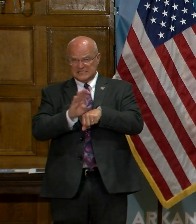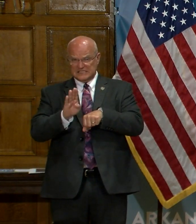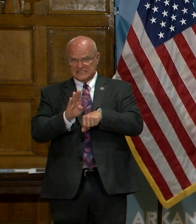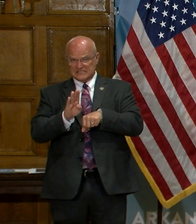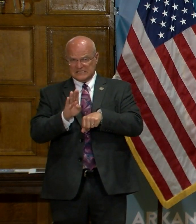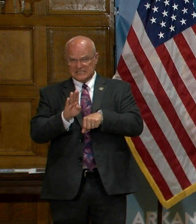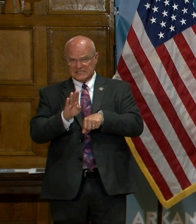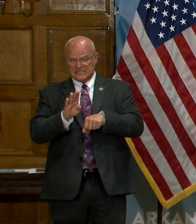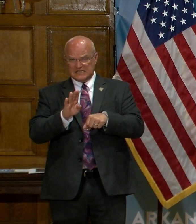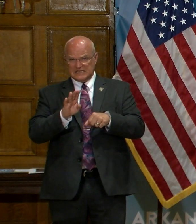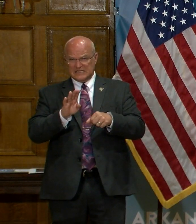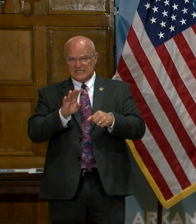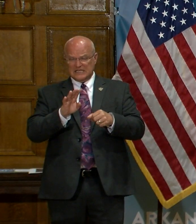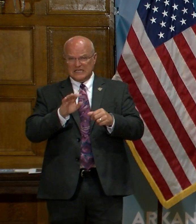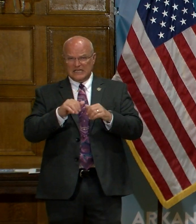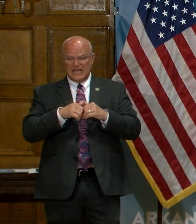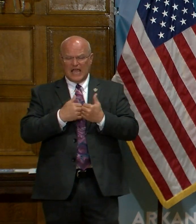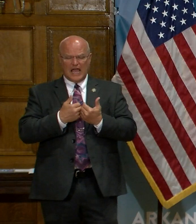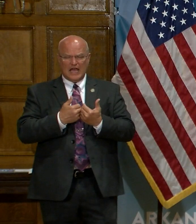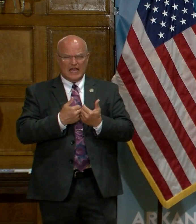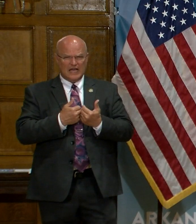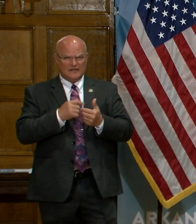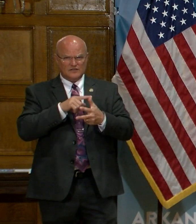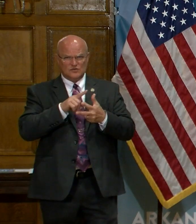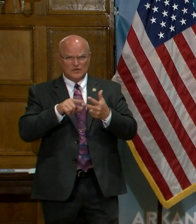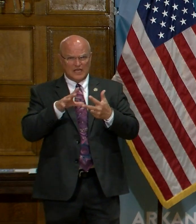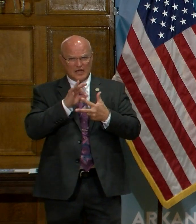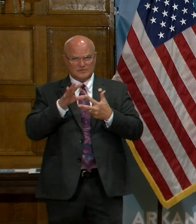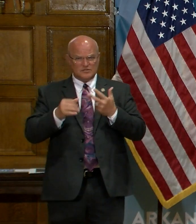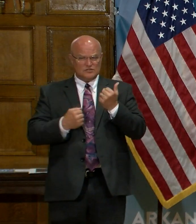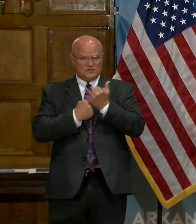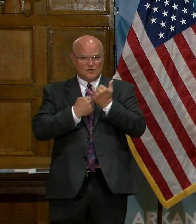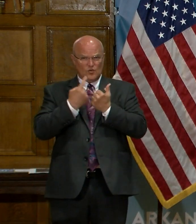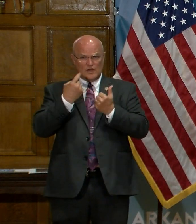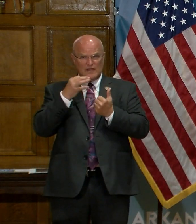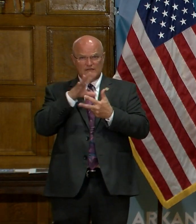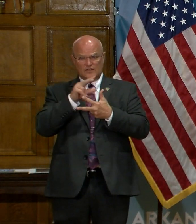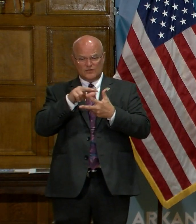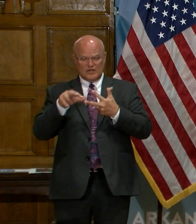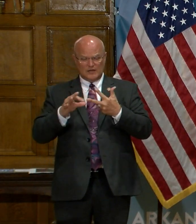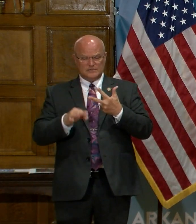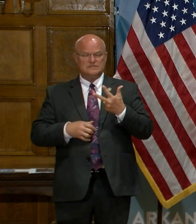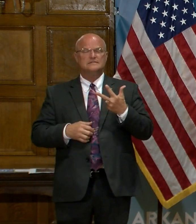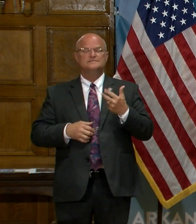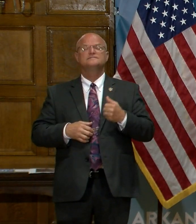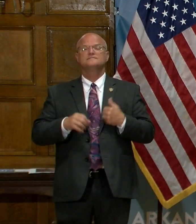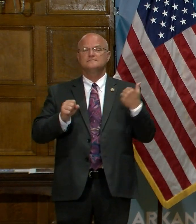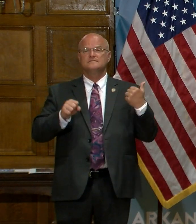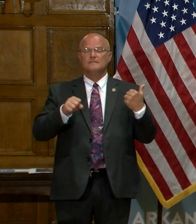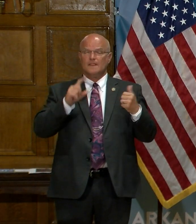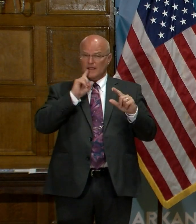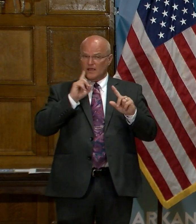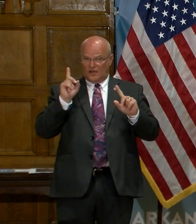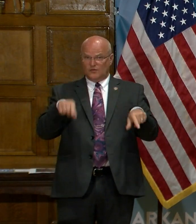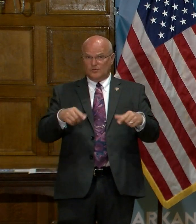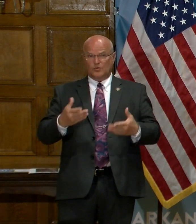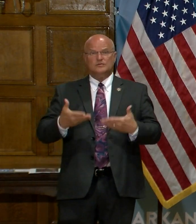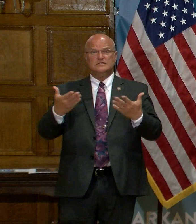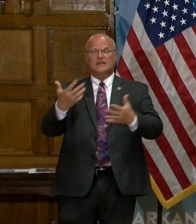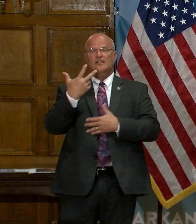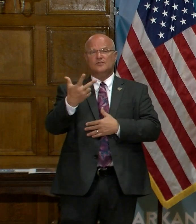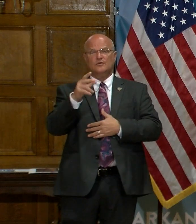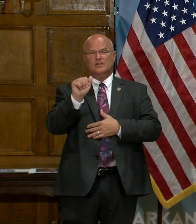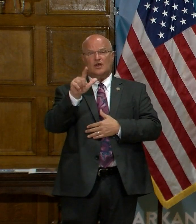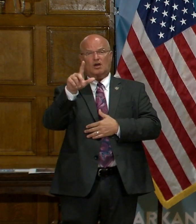something that you support? And out of those 3 options, do you favor one of those options? Yes, the report suggests